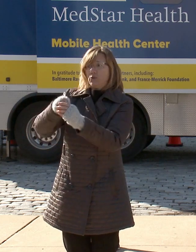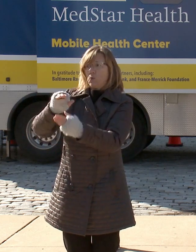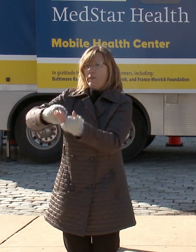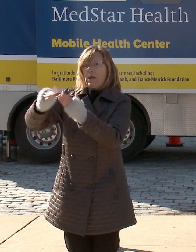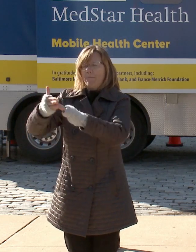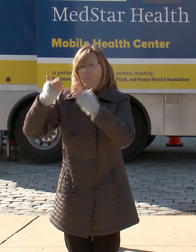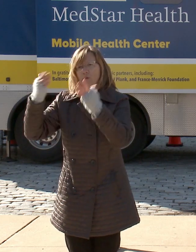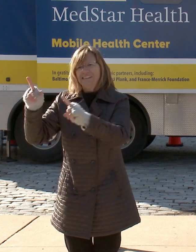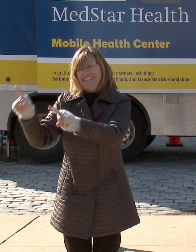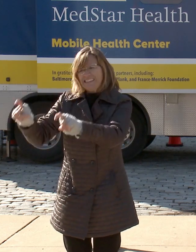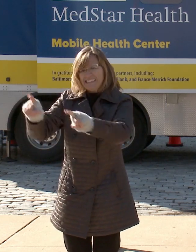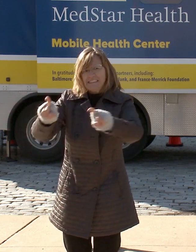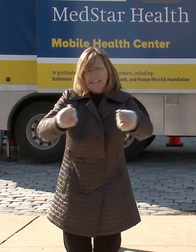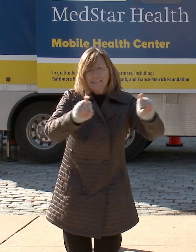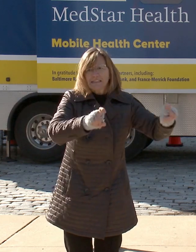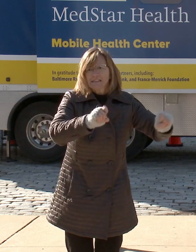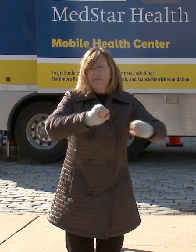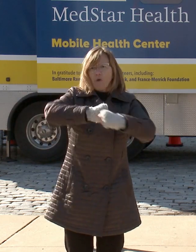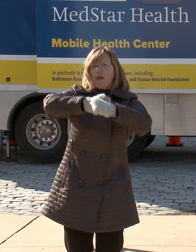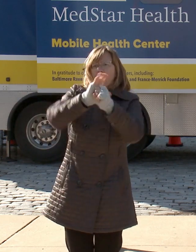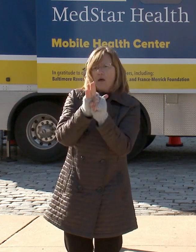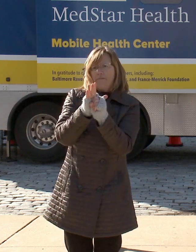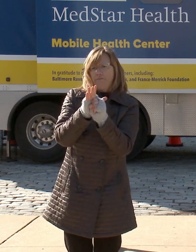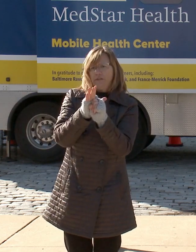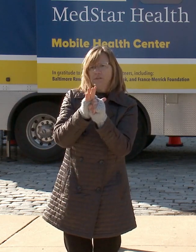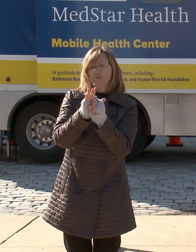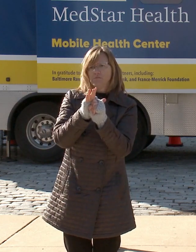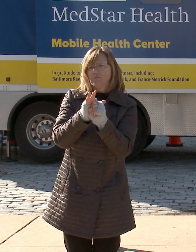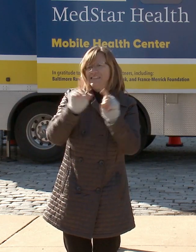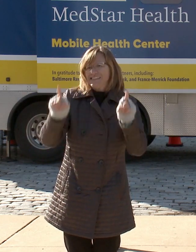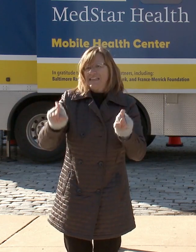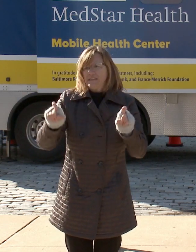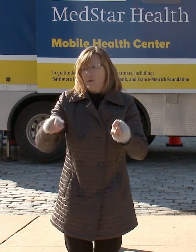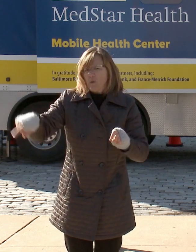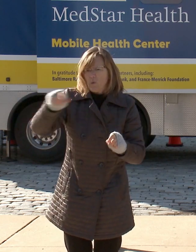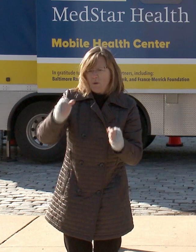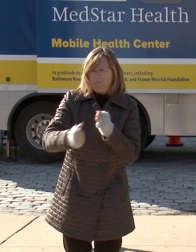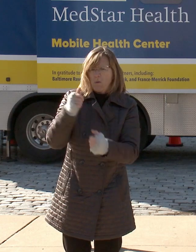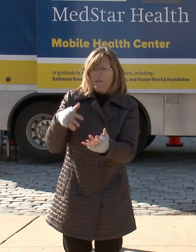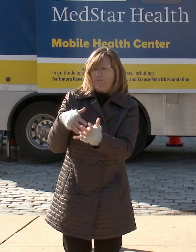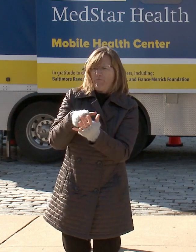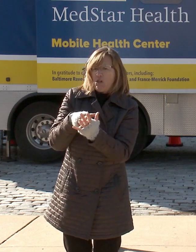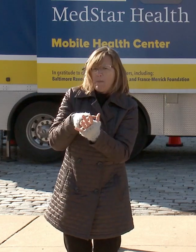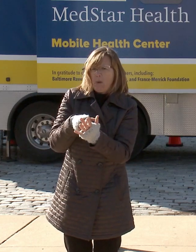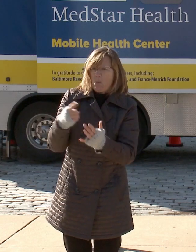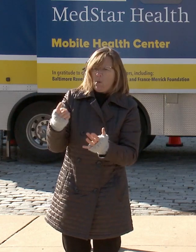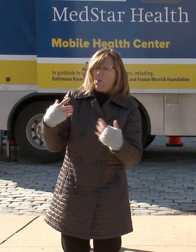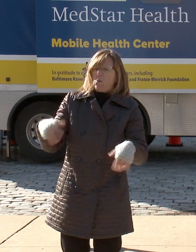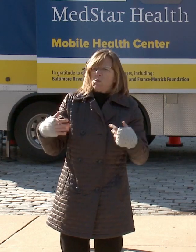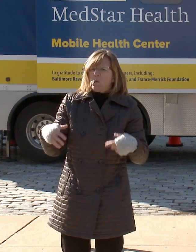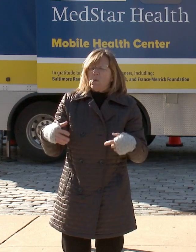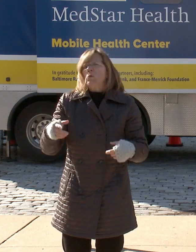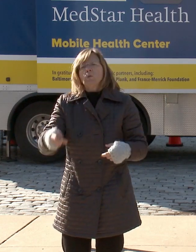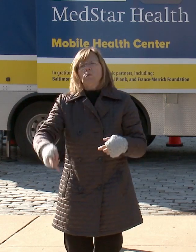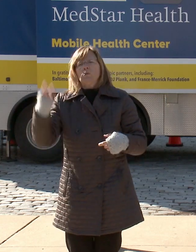testing to our most vulnerable and needy population. Those initial units made more